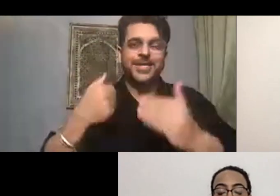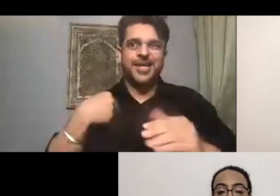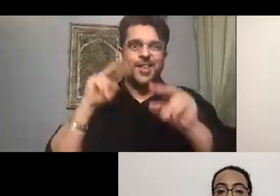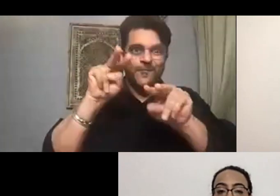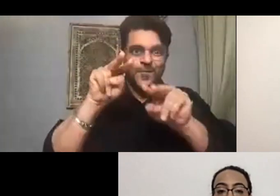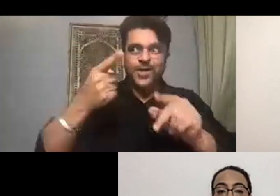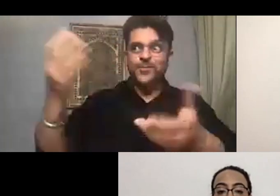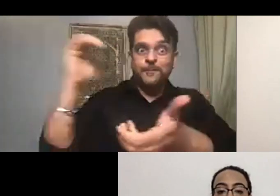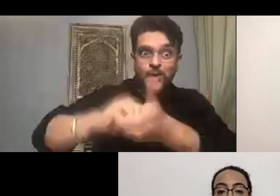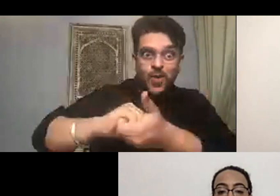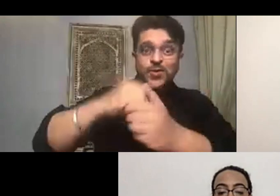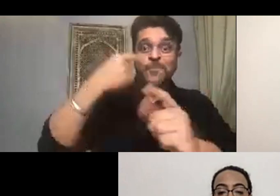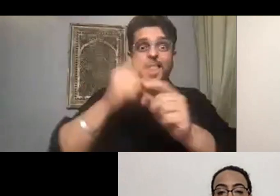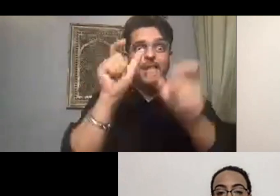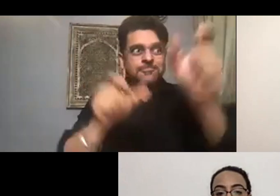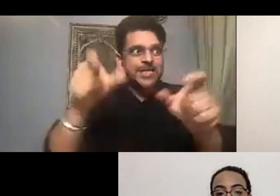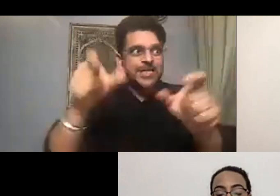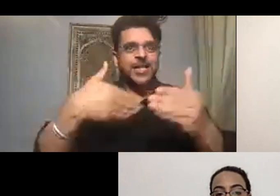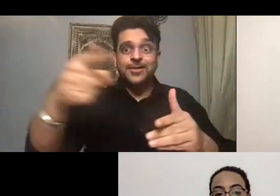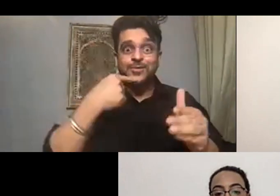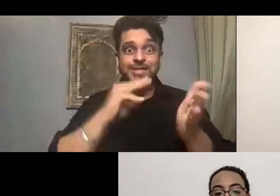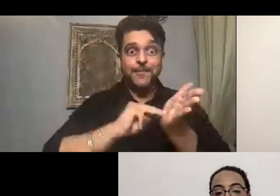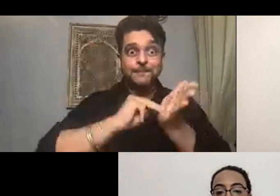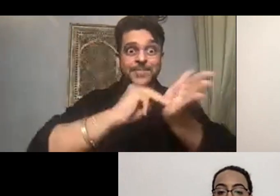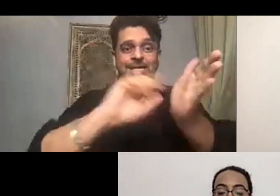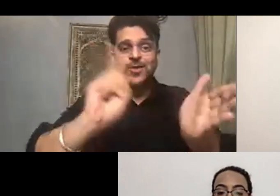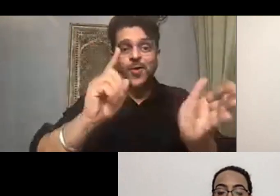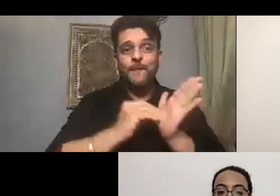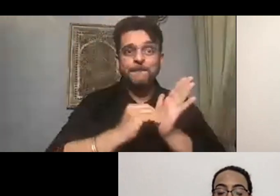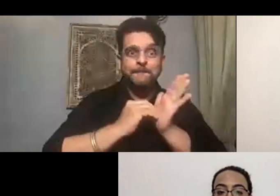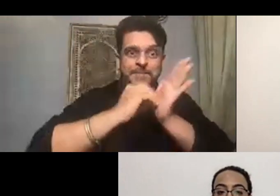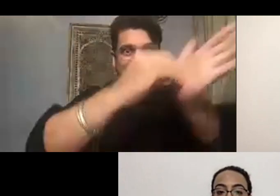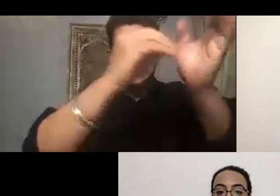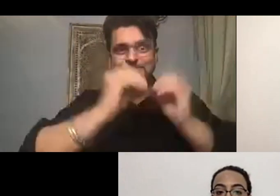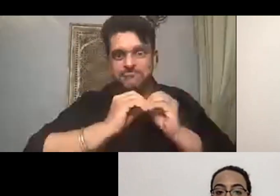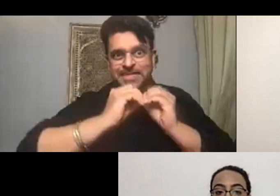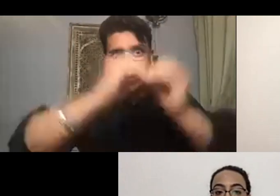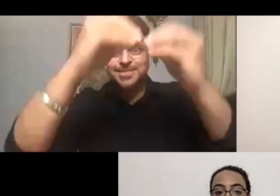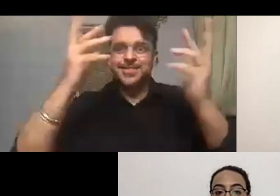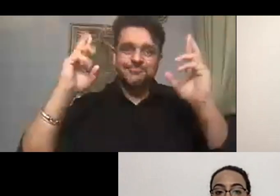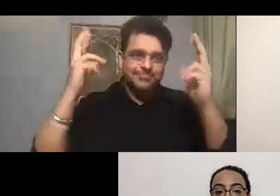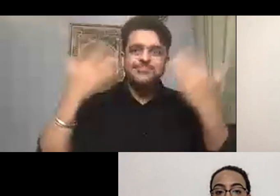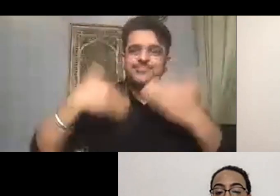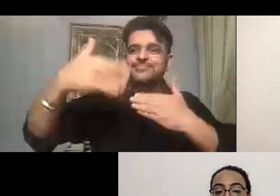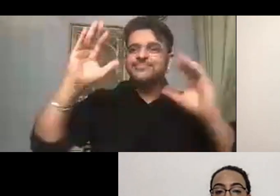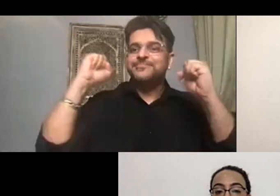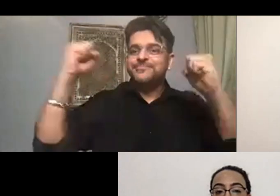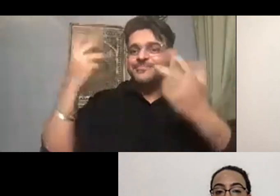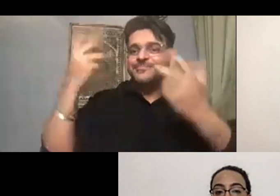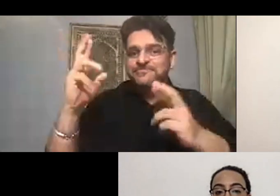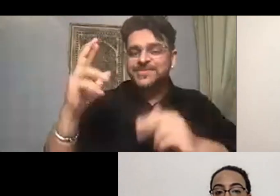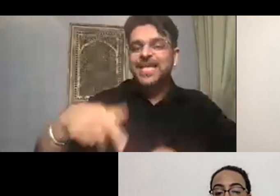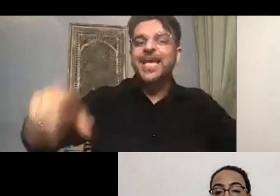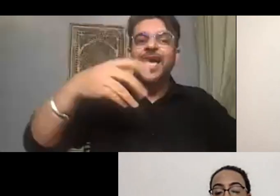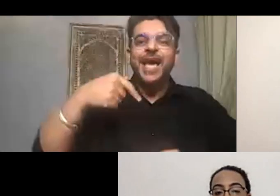us and they've been supporting us. So I do look forward to the partnership. And for people, like you mentioned, it's not million, it's going to be billion. We are hoping